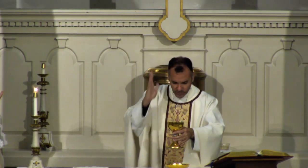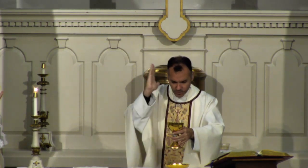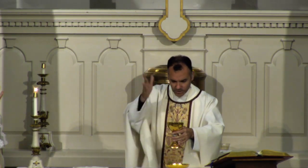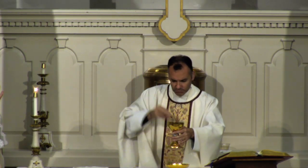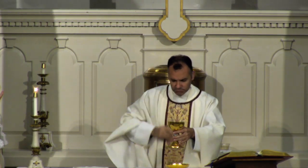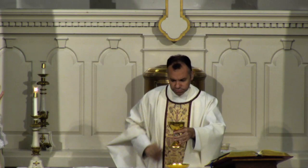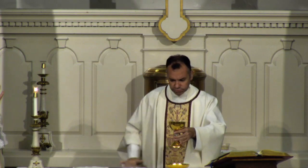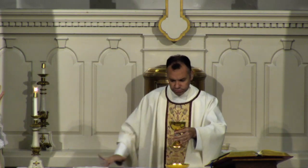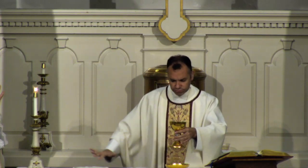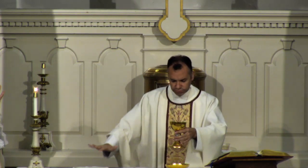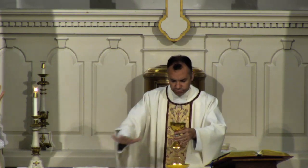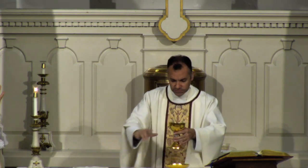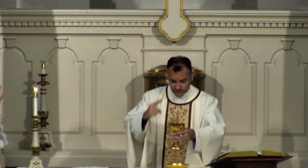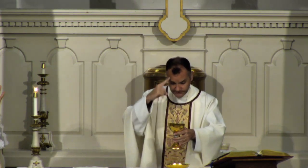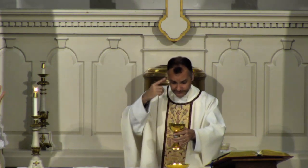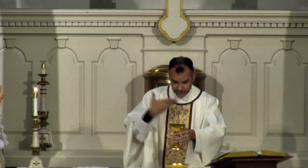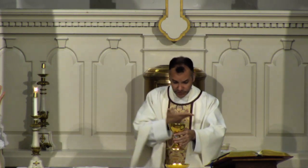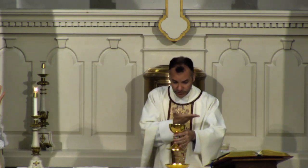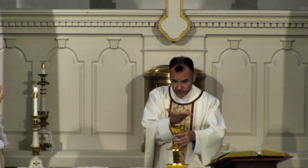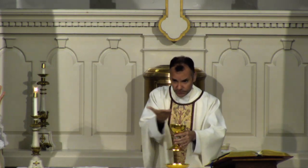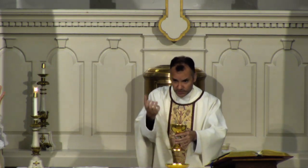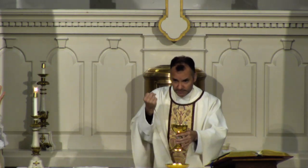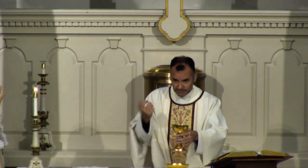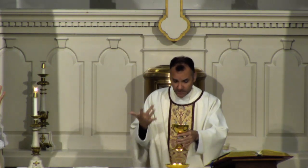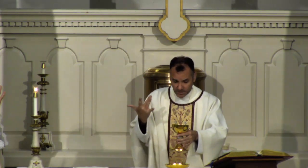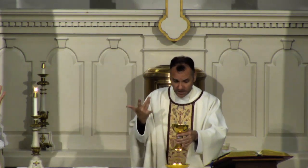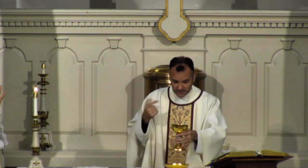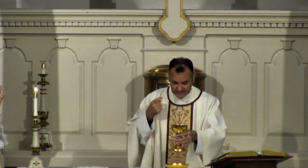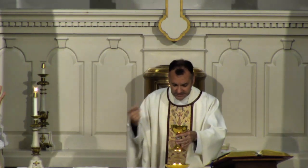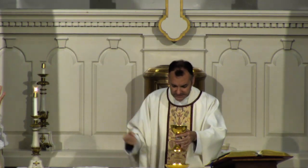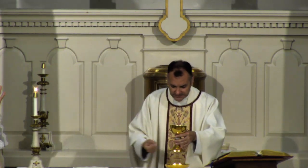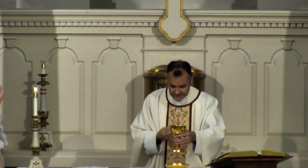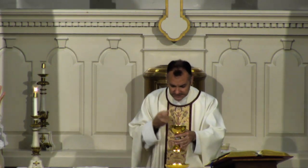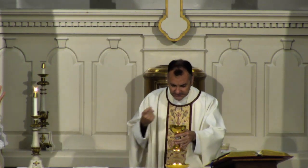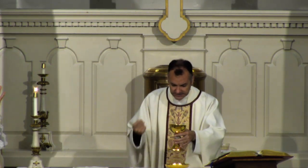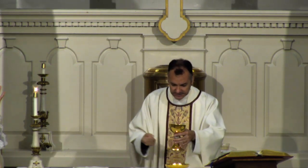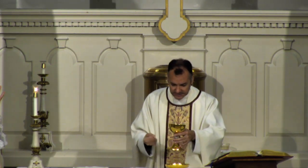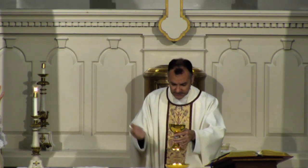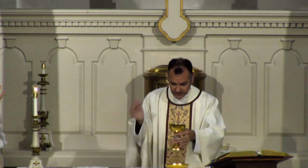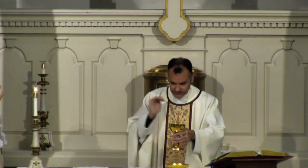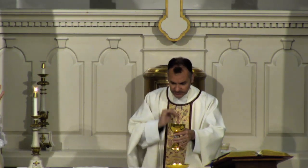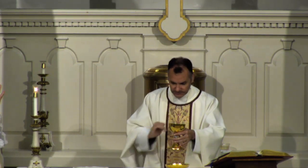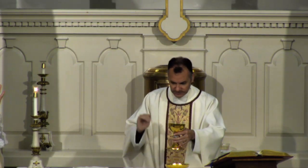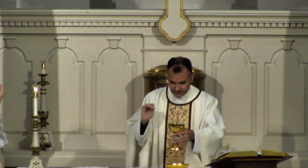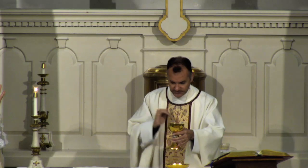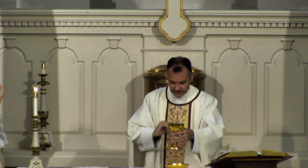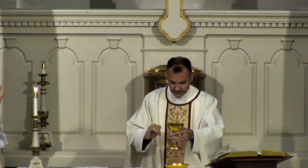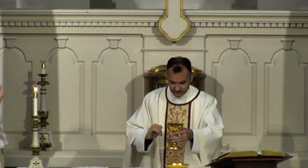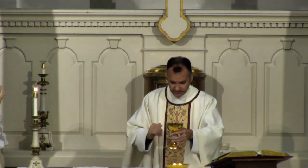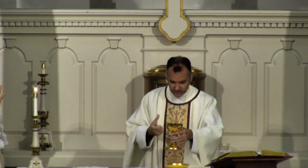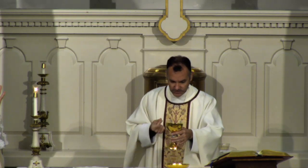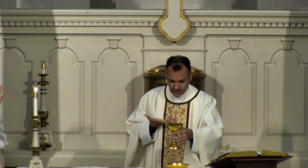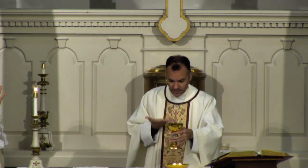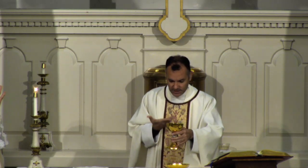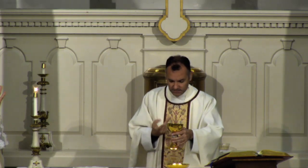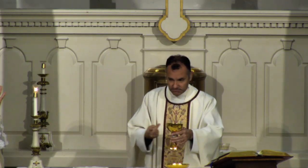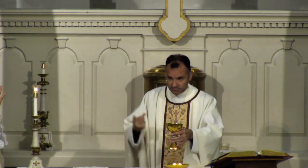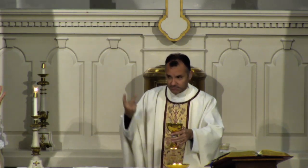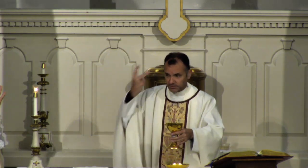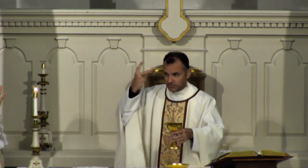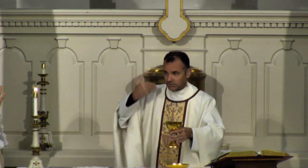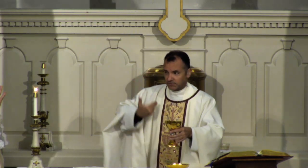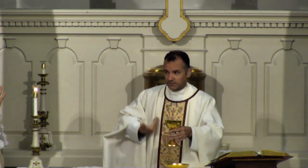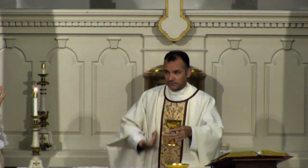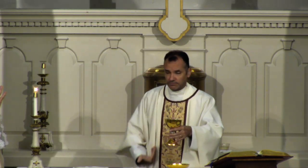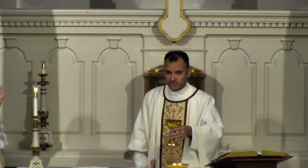covenant, which will be poured out for you and for many for the forgiveness of sins. Do this